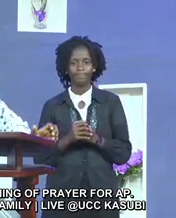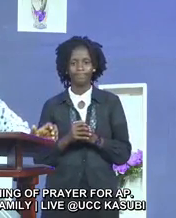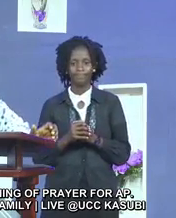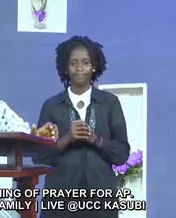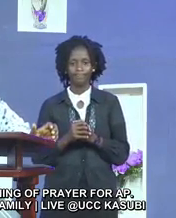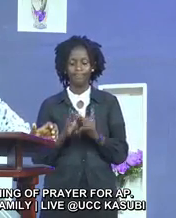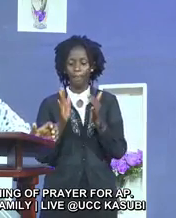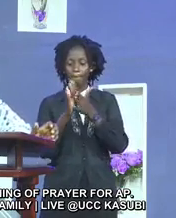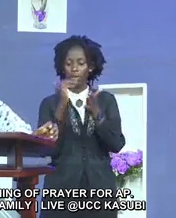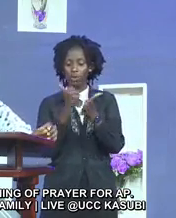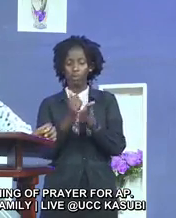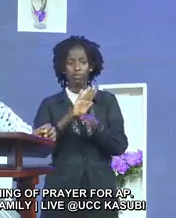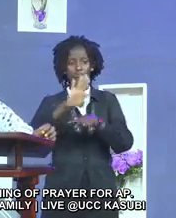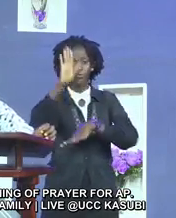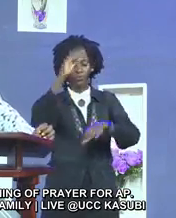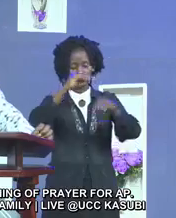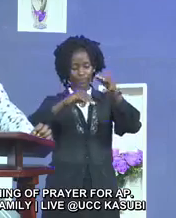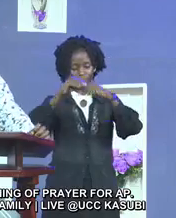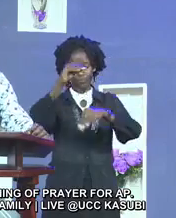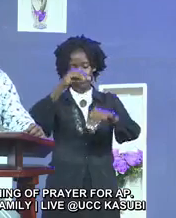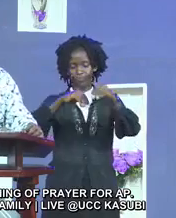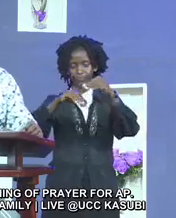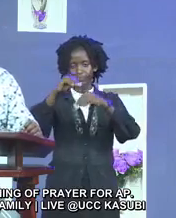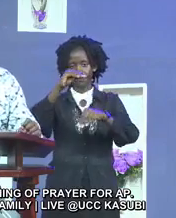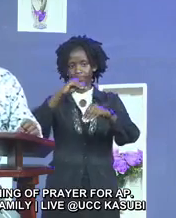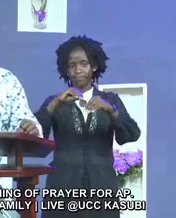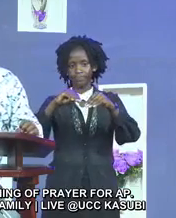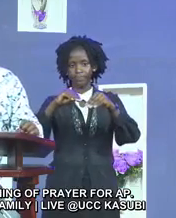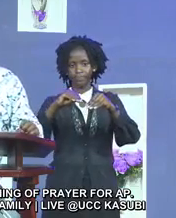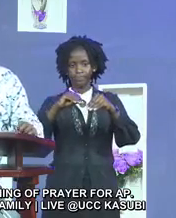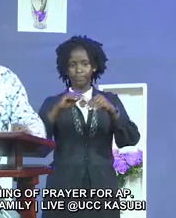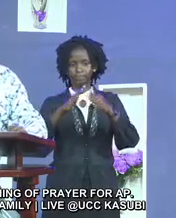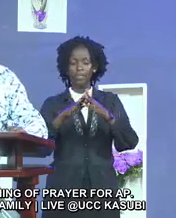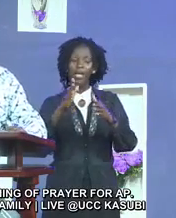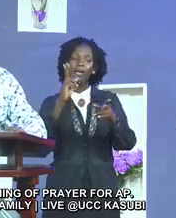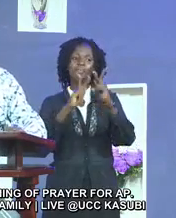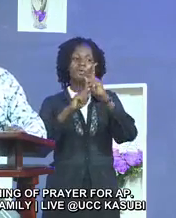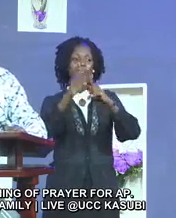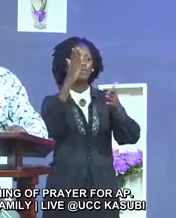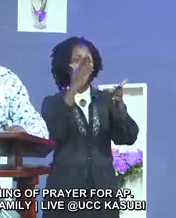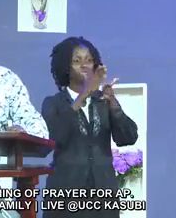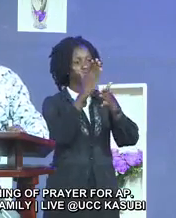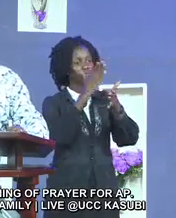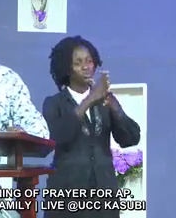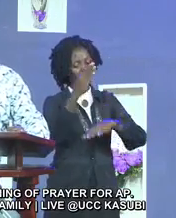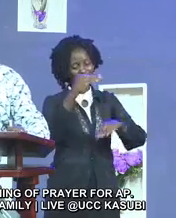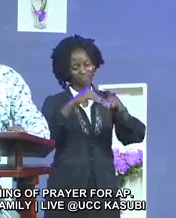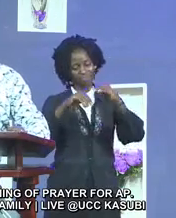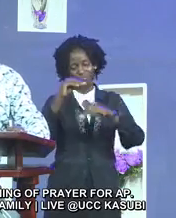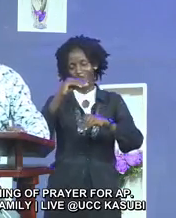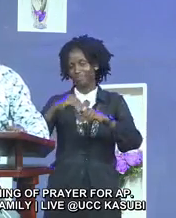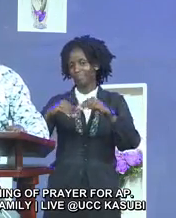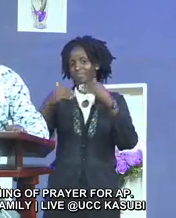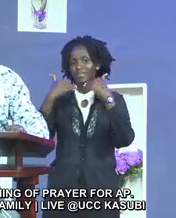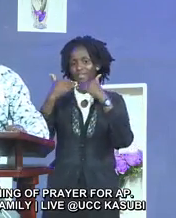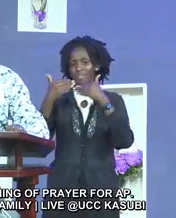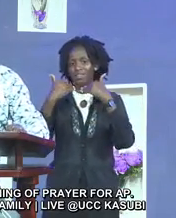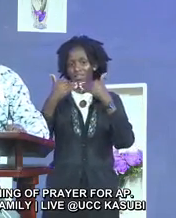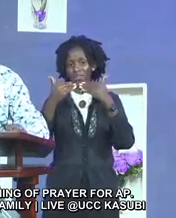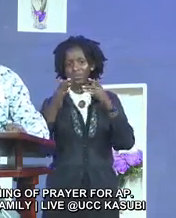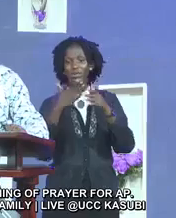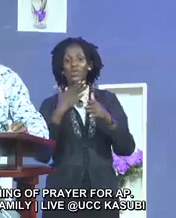you olw'okuwaayo kwammwe for your giving abantu mmwe muwaddeyo ssente you people you have given in money